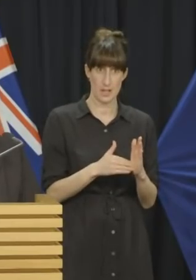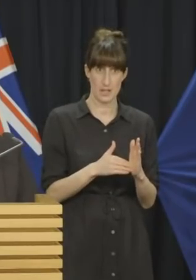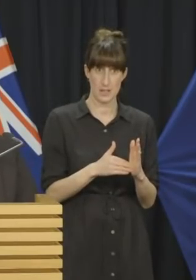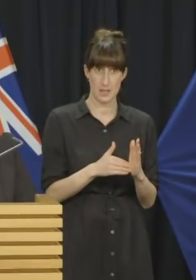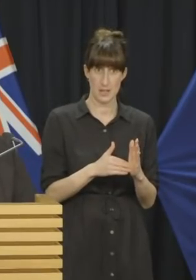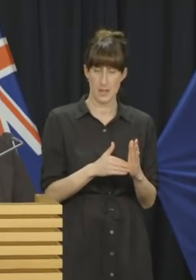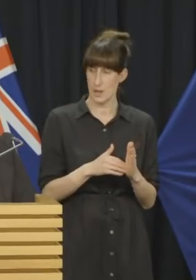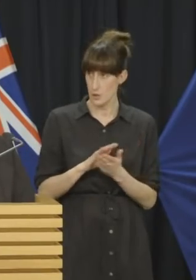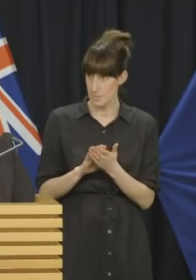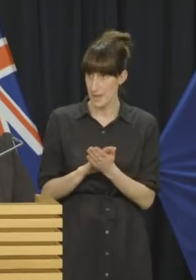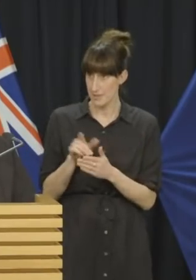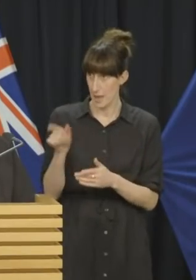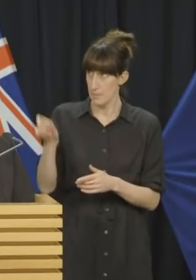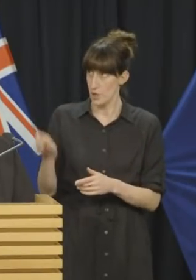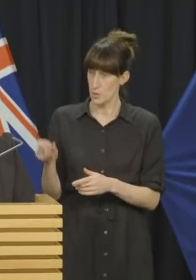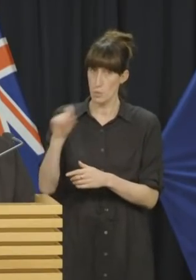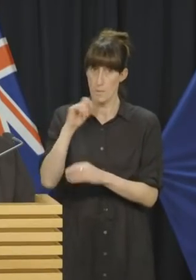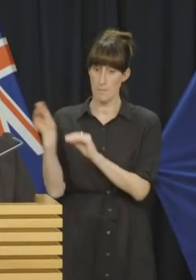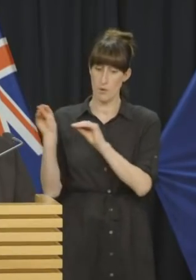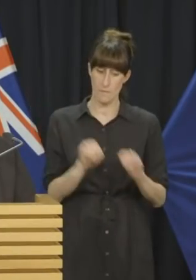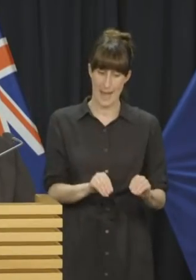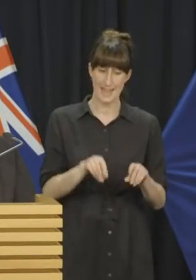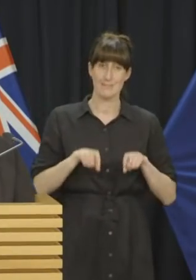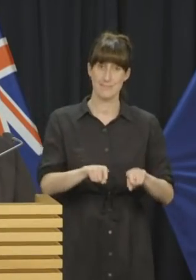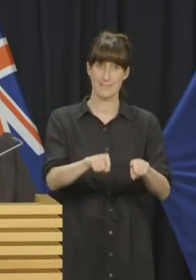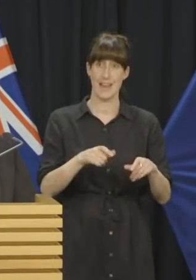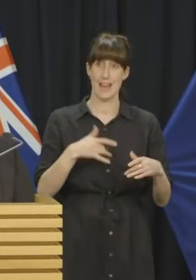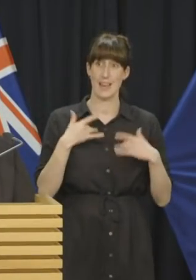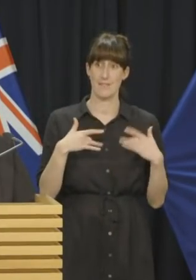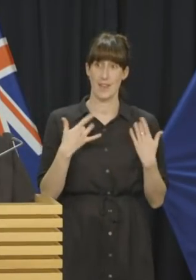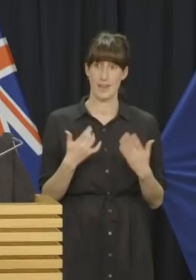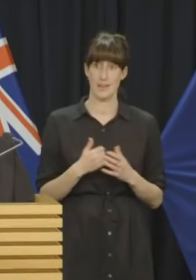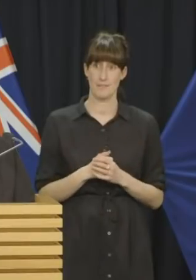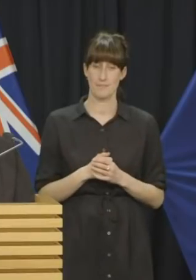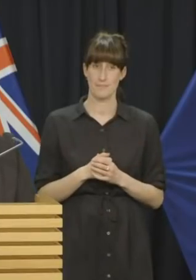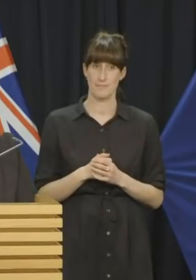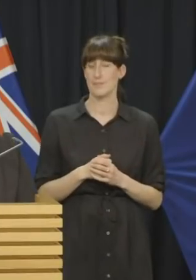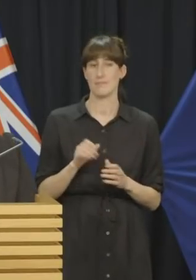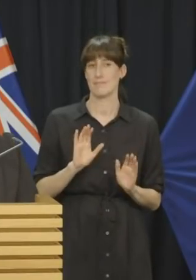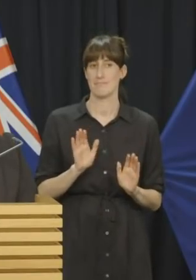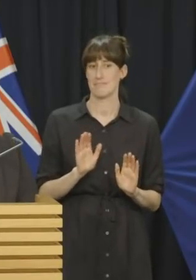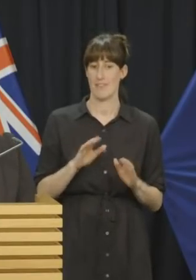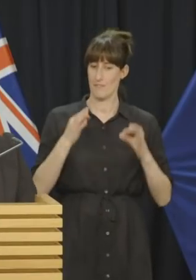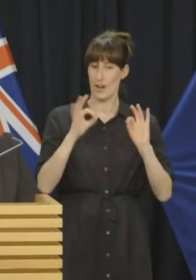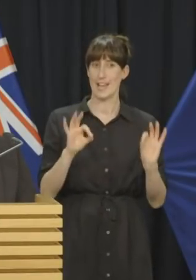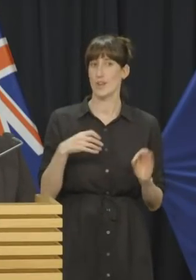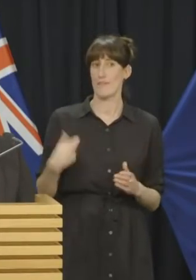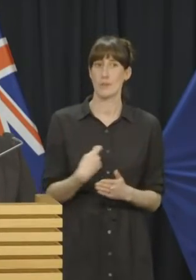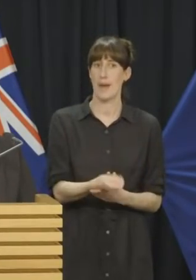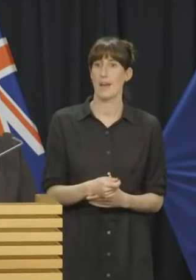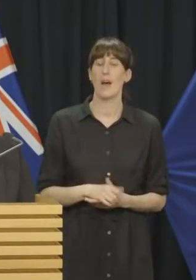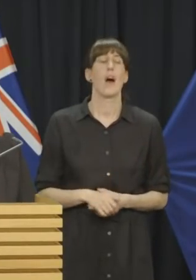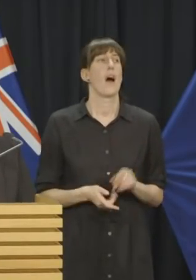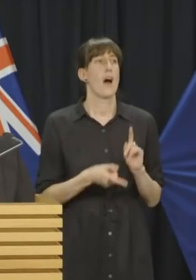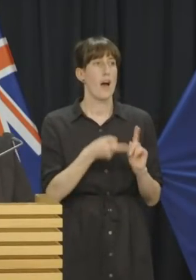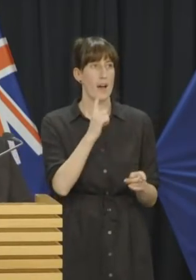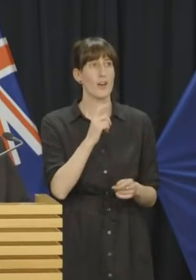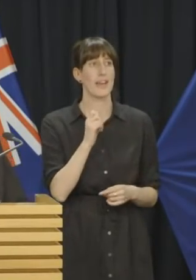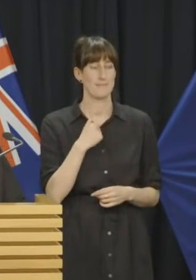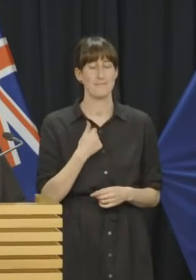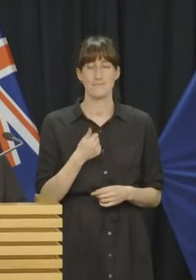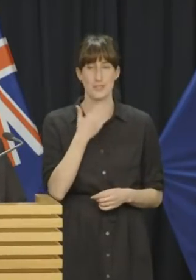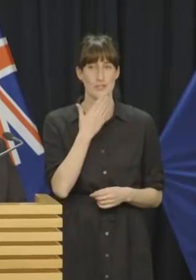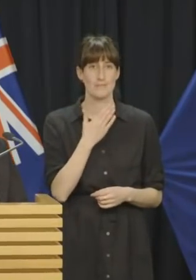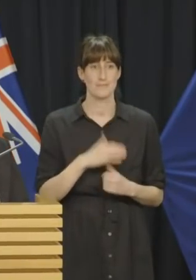wouldn't be paying. So people who are returning to New Zealand to live here will not be paying for their managed